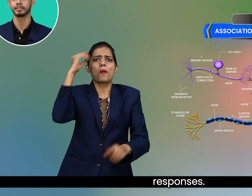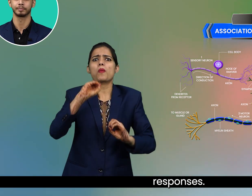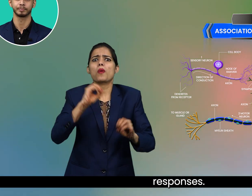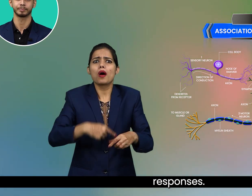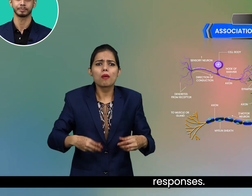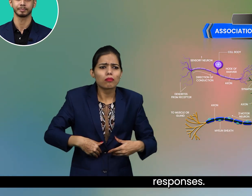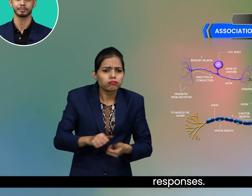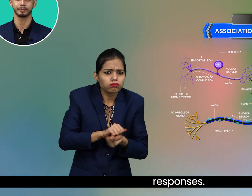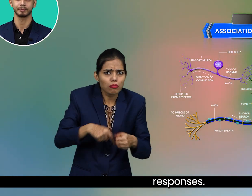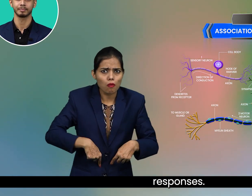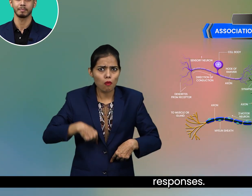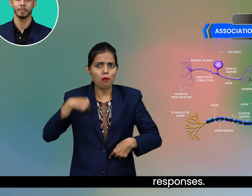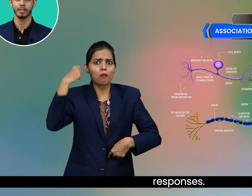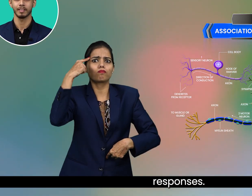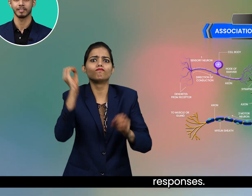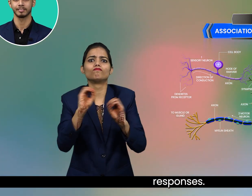responses.